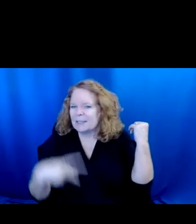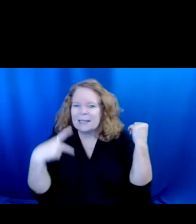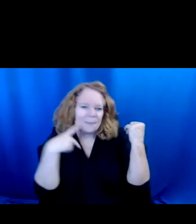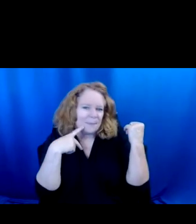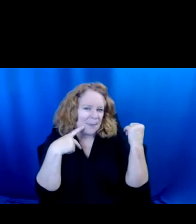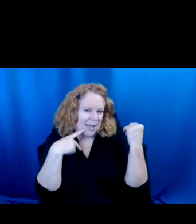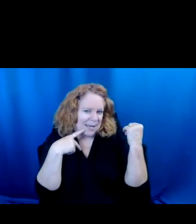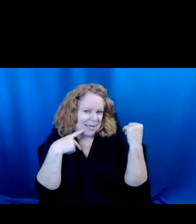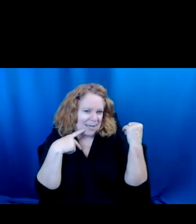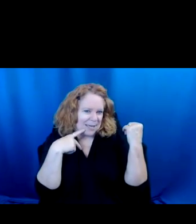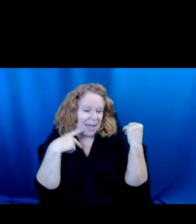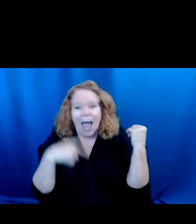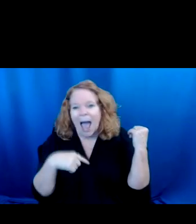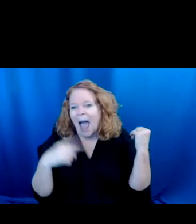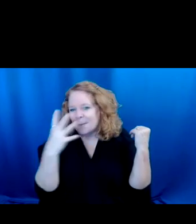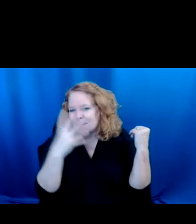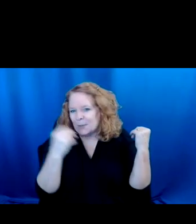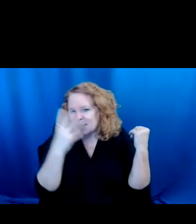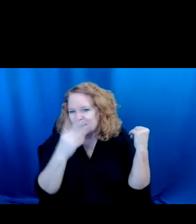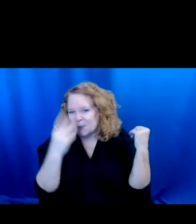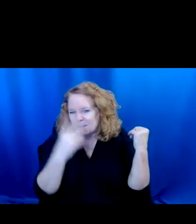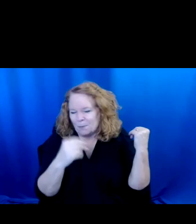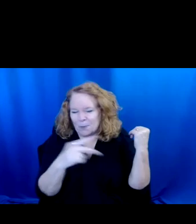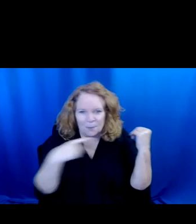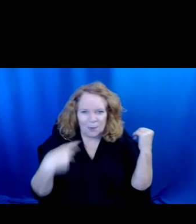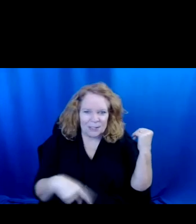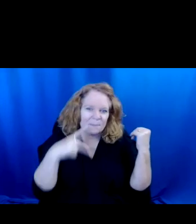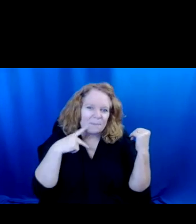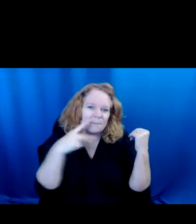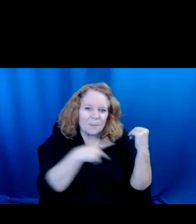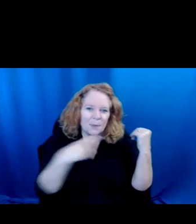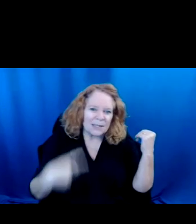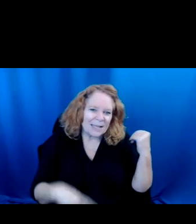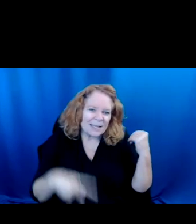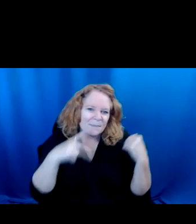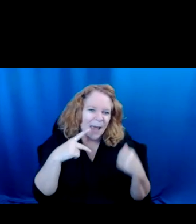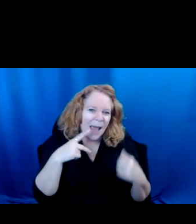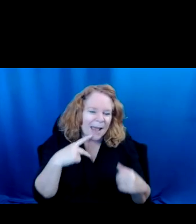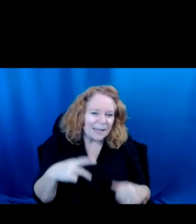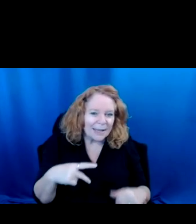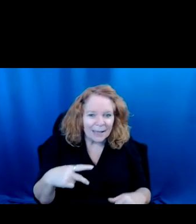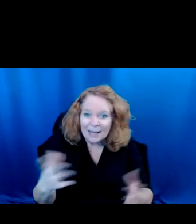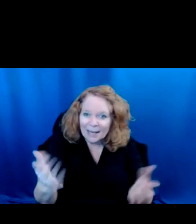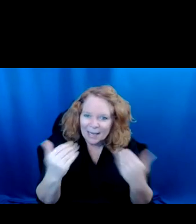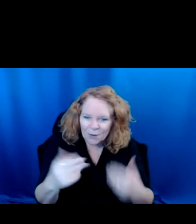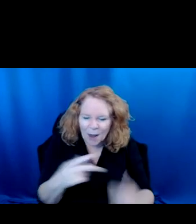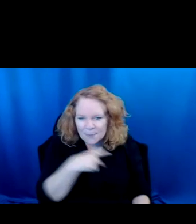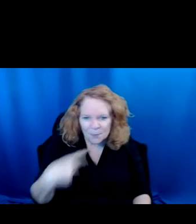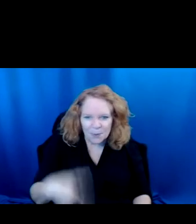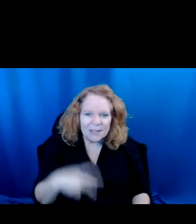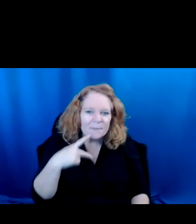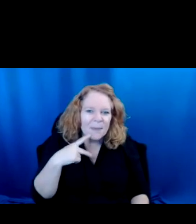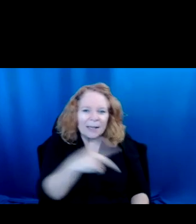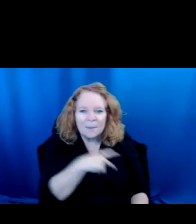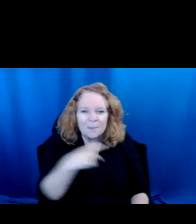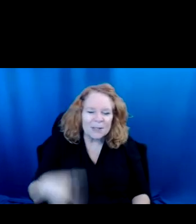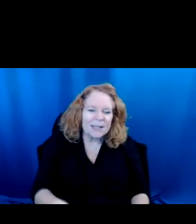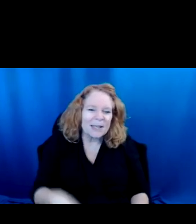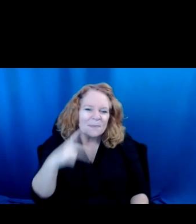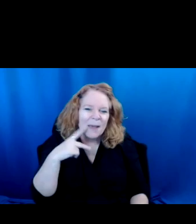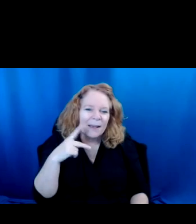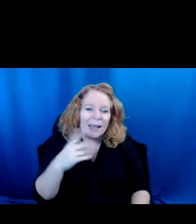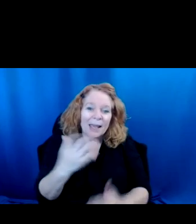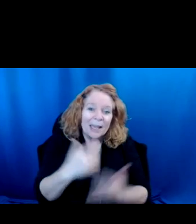so pretty, pretty, pretty. I'm Princess Peggy, Princess Peggy. Here comes Princess Peggy. Princess Peggy,